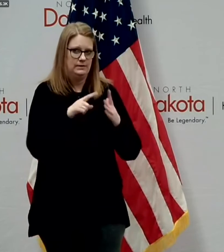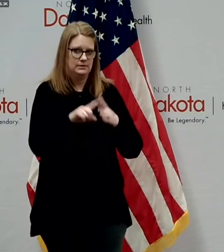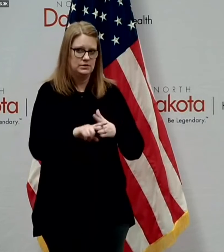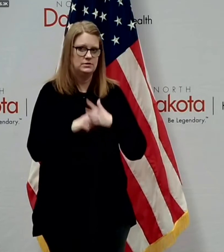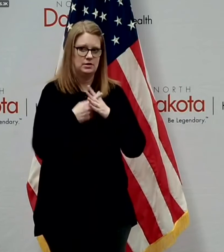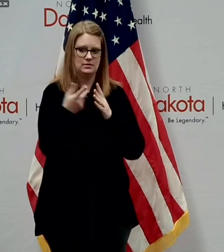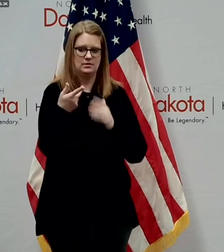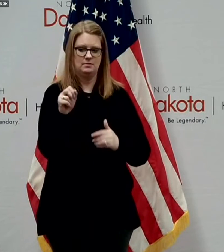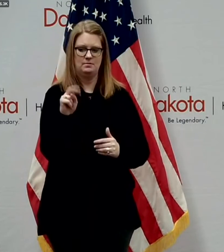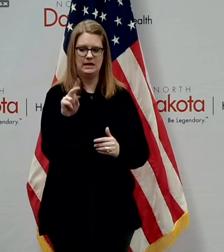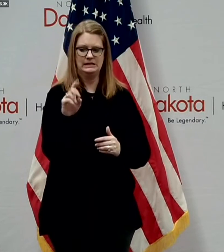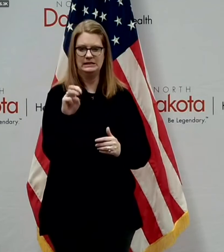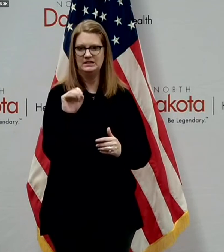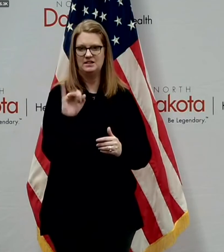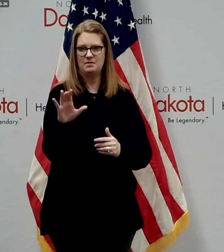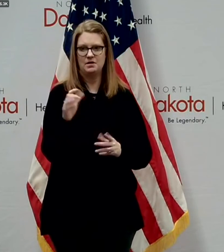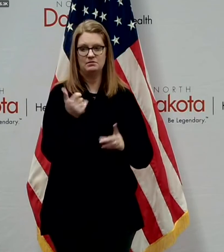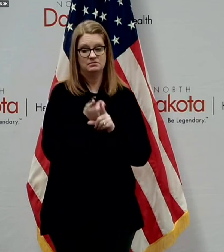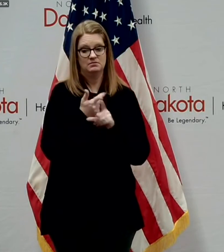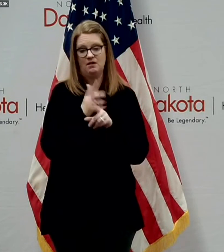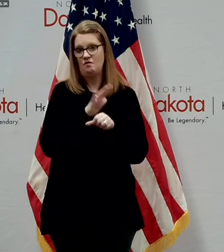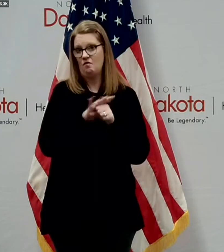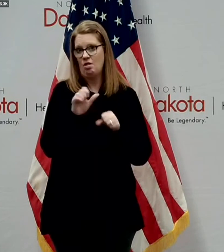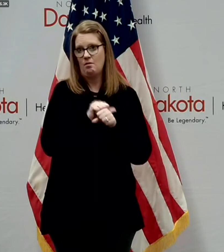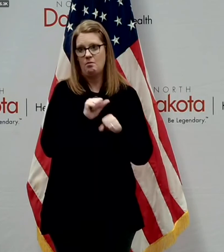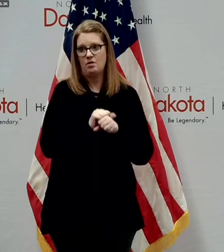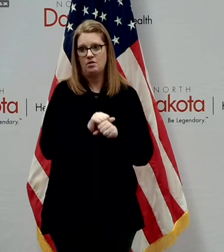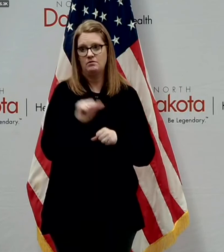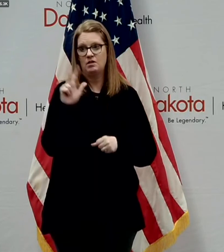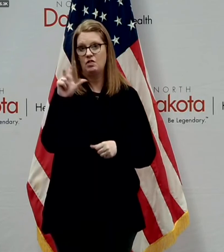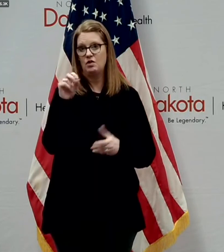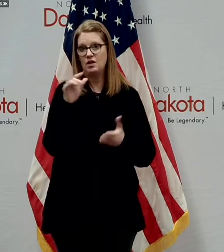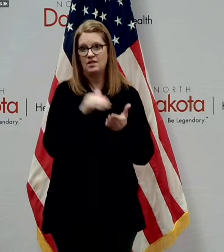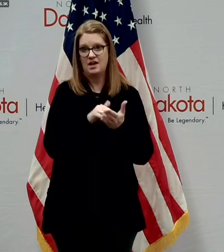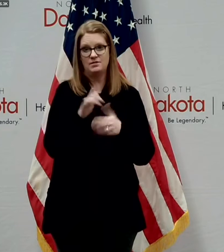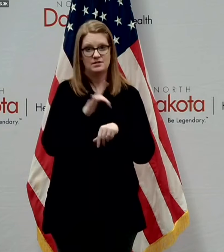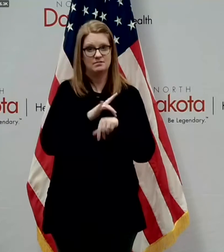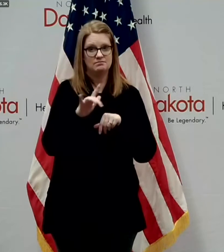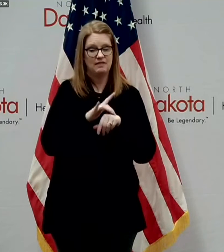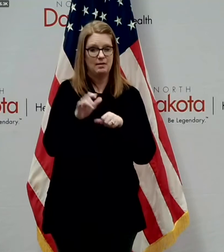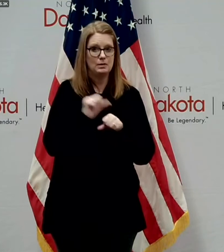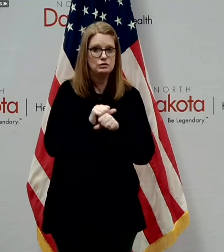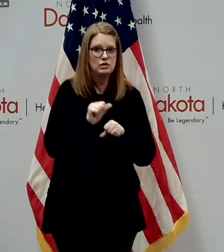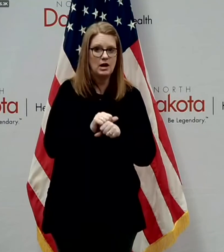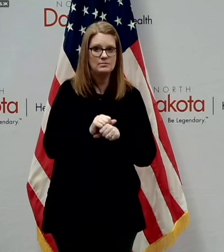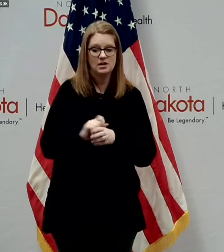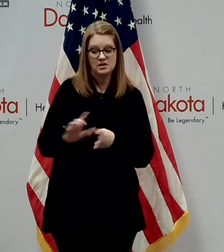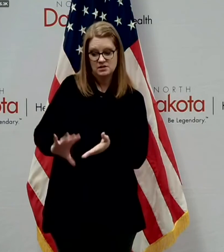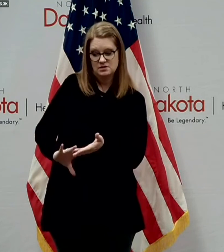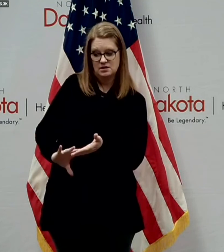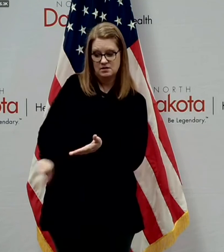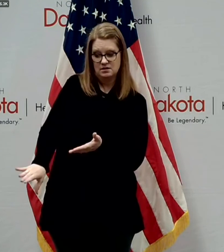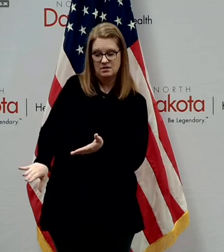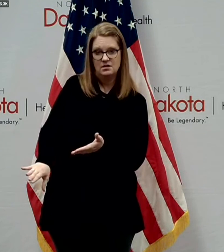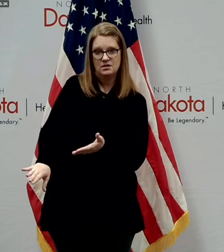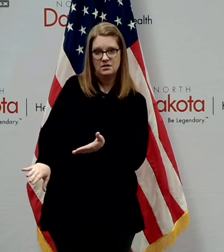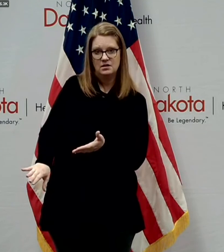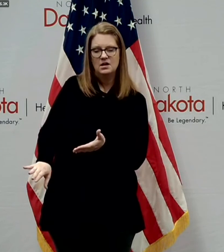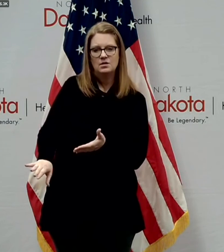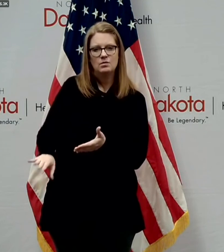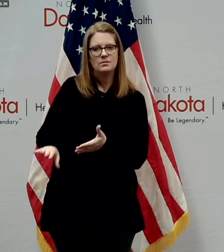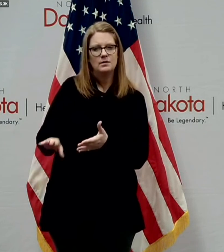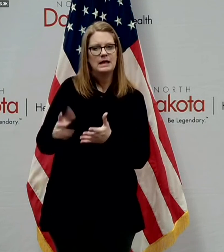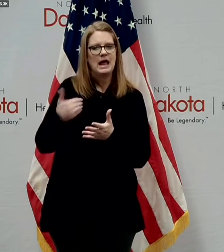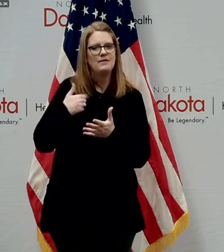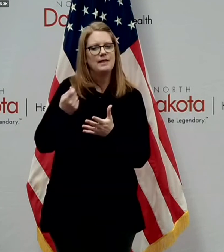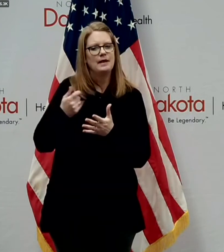our state had full employment. We had 30,000 open jobs. So I think those furloughs will give us a little bit of a cushion. And then